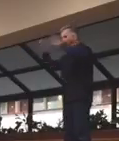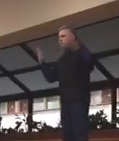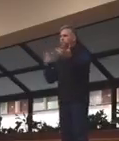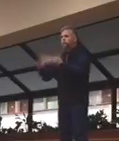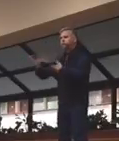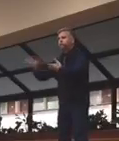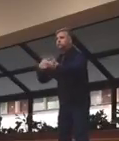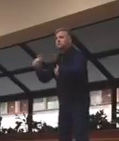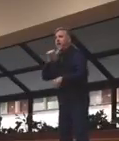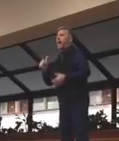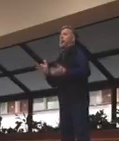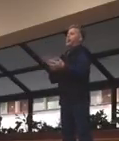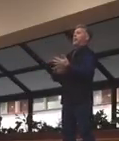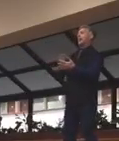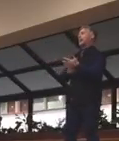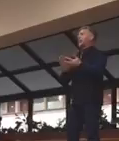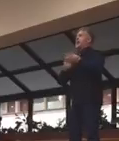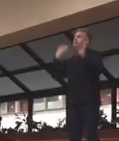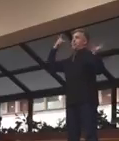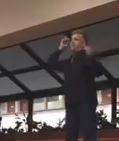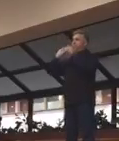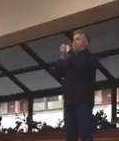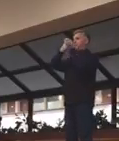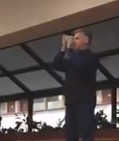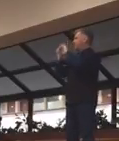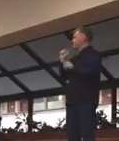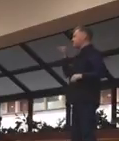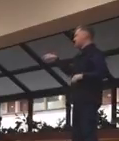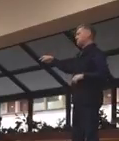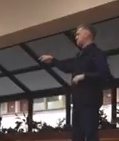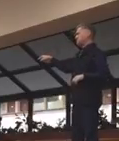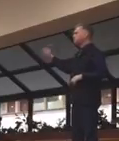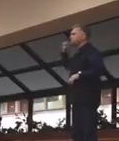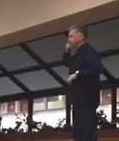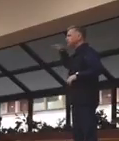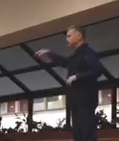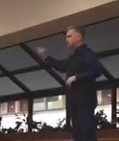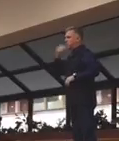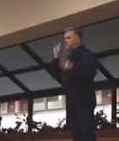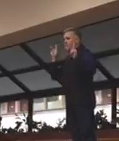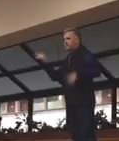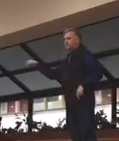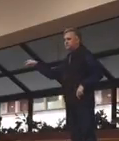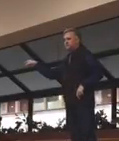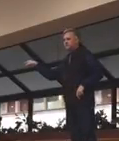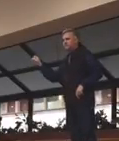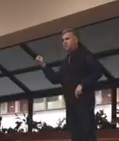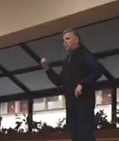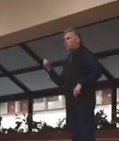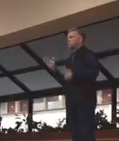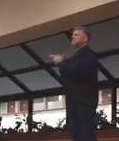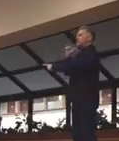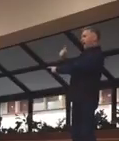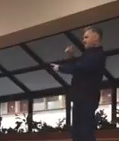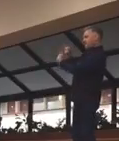ask these hard questions. And I hope you feel the same. I hope you're not looking at this as just some political situation that's ambiguous and